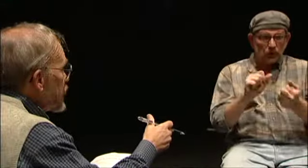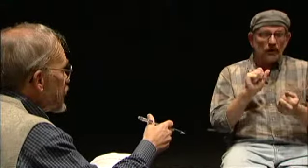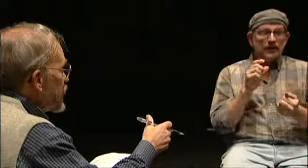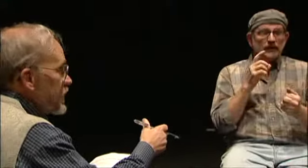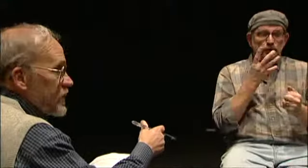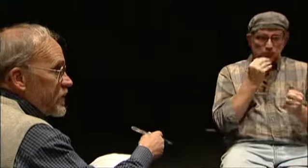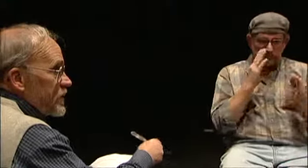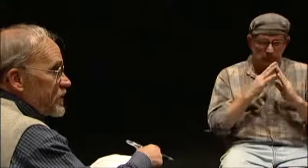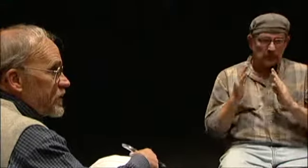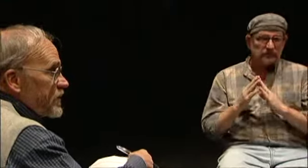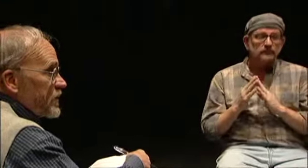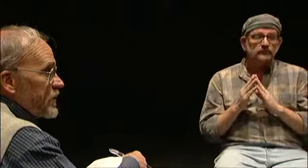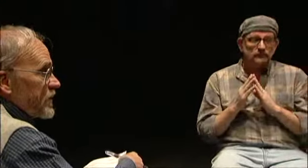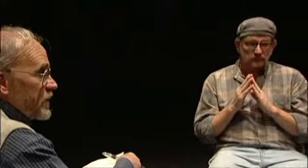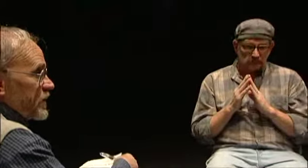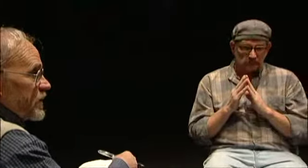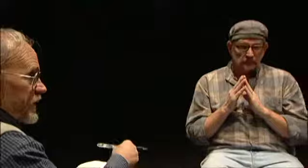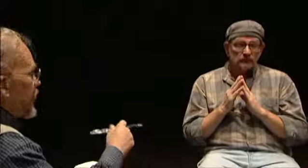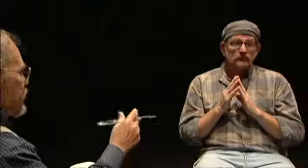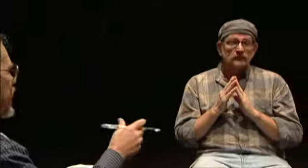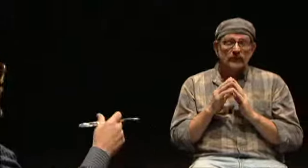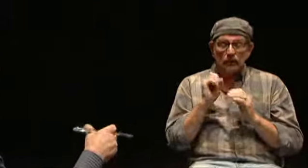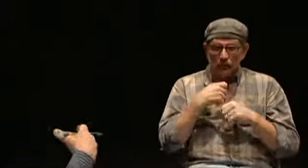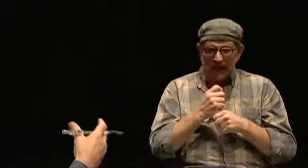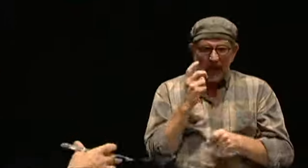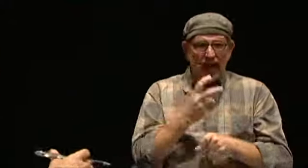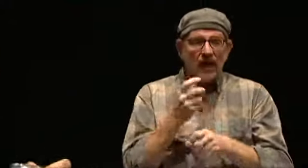Yeah, he will destroy the Jewish community. Right. Yeah, okay.